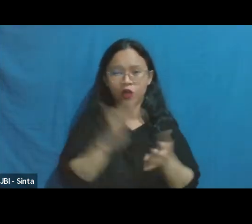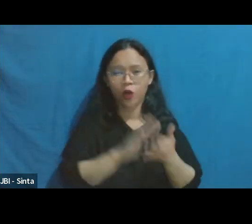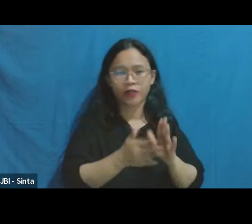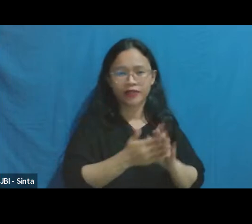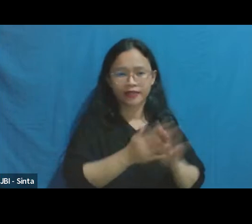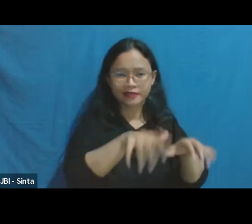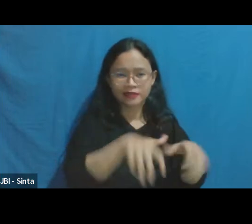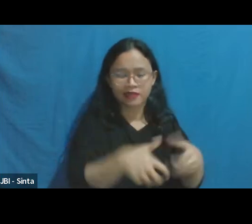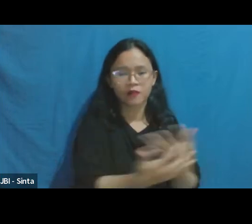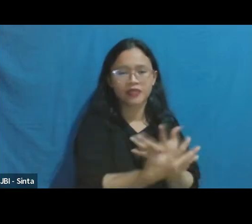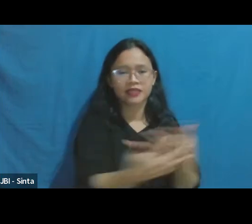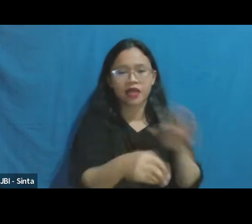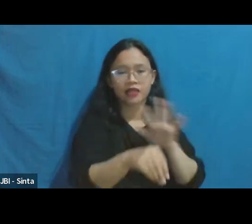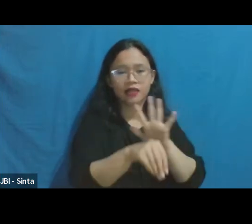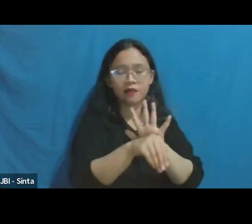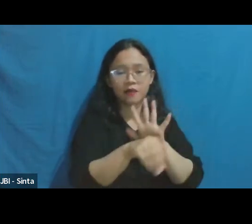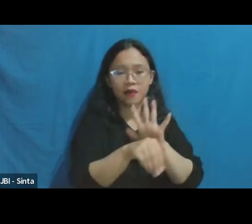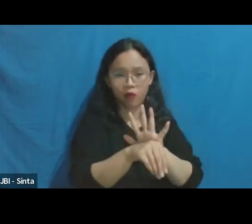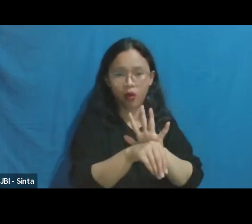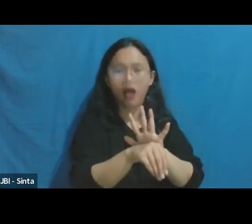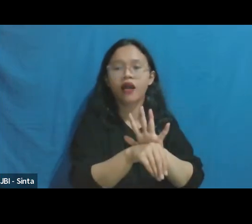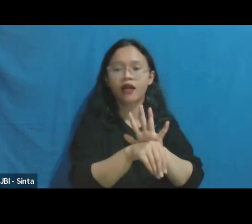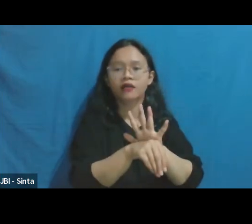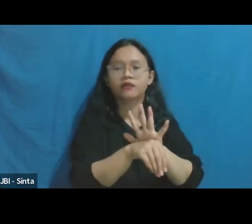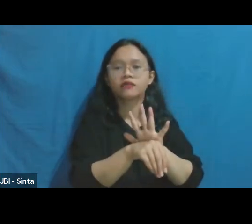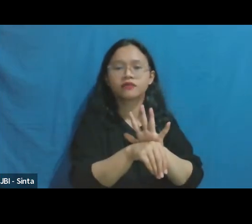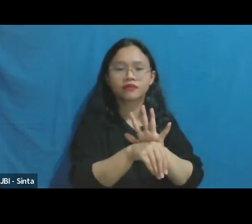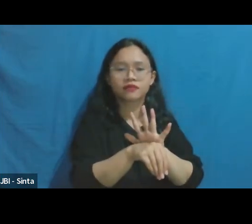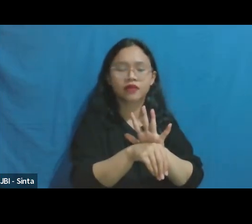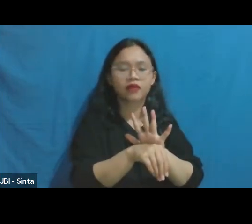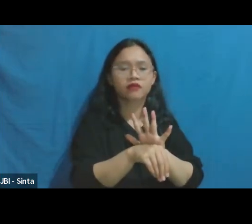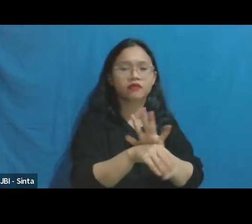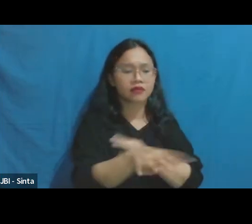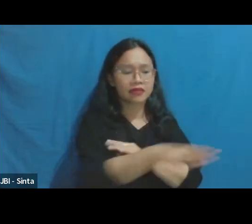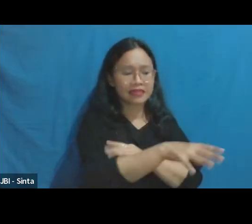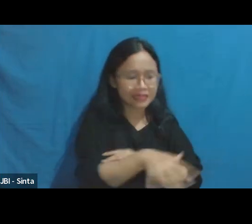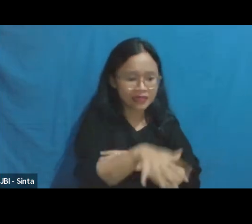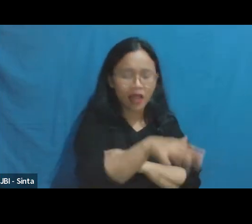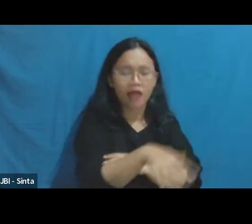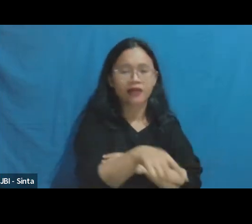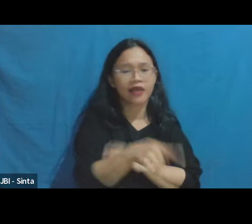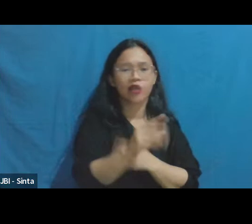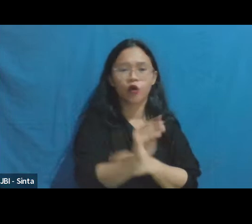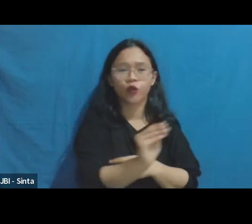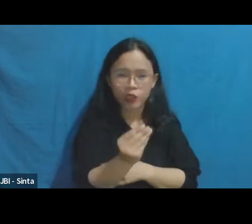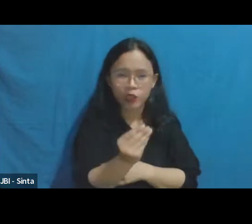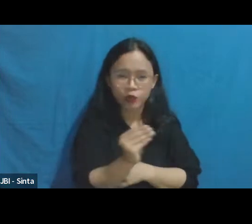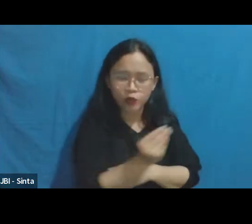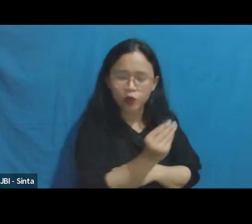leaders, their leaderships, are in jail right now. And PRP, well, these have some